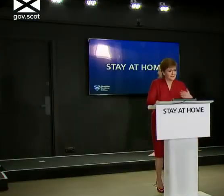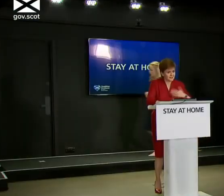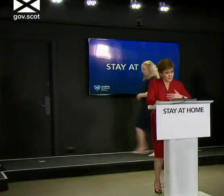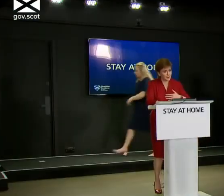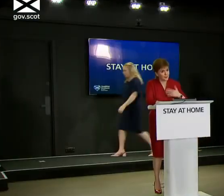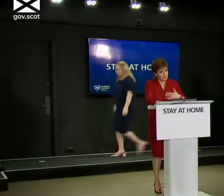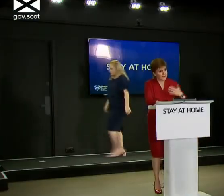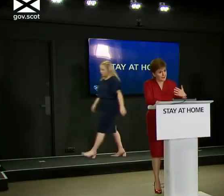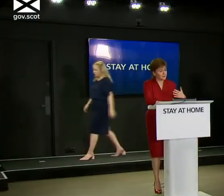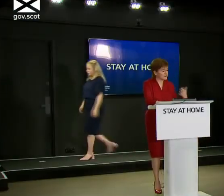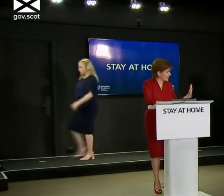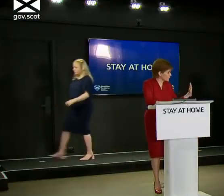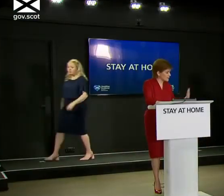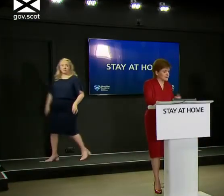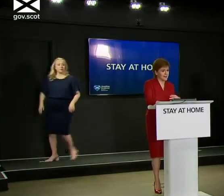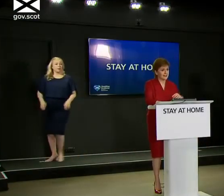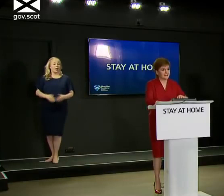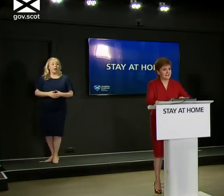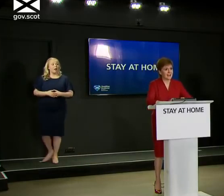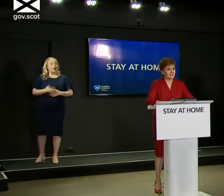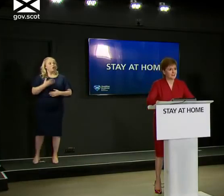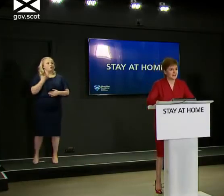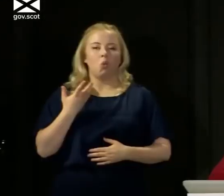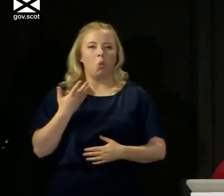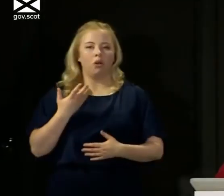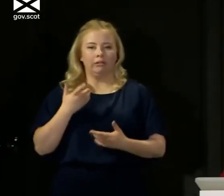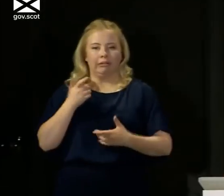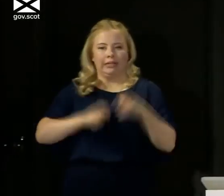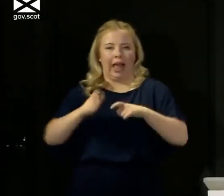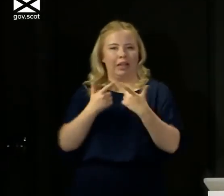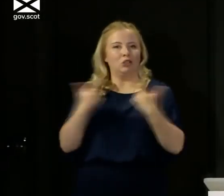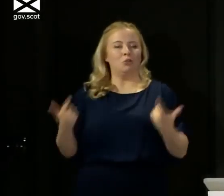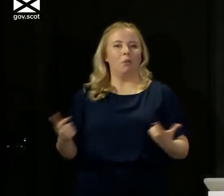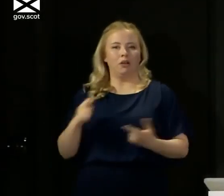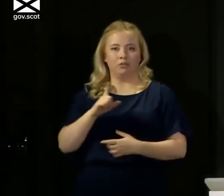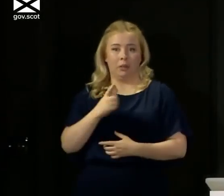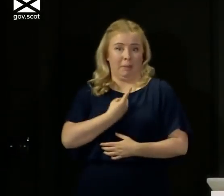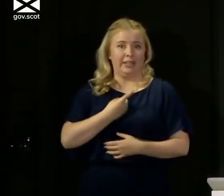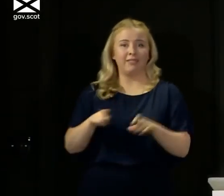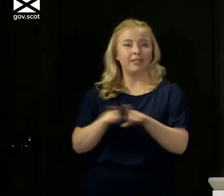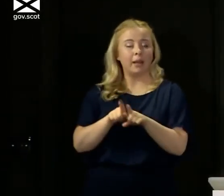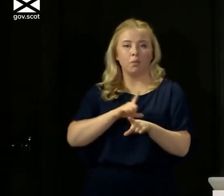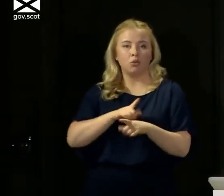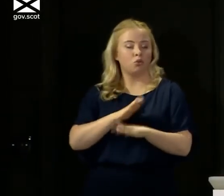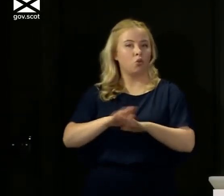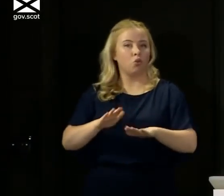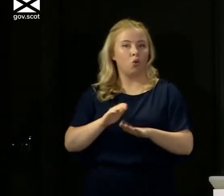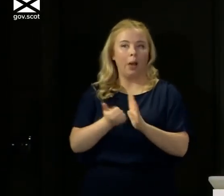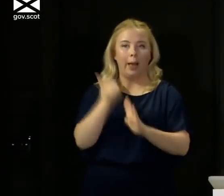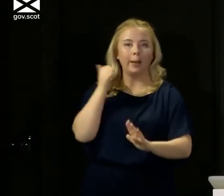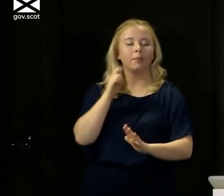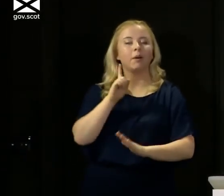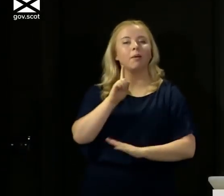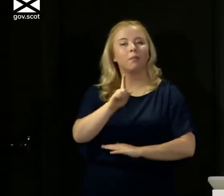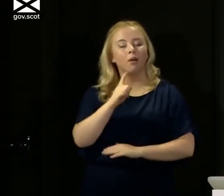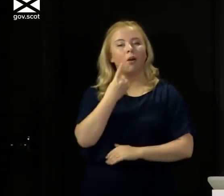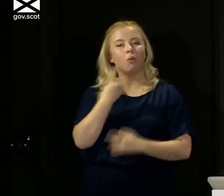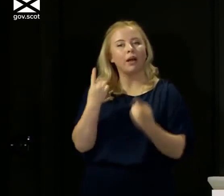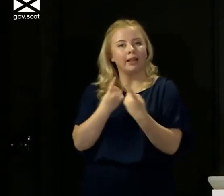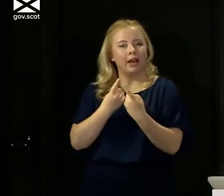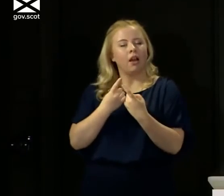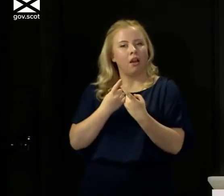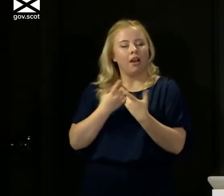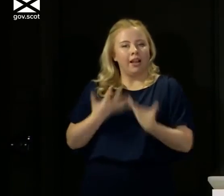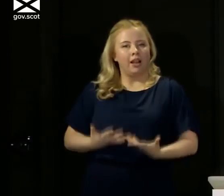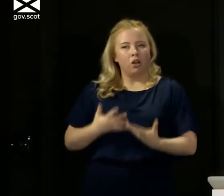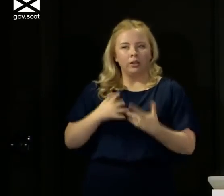with science, least of all blind myself with science, because Gregor is the expert here, not me, but one of the things we are increasingly